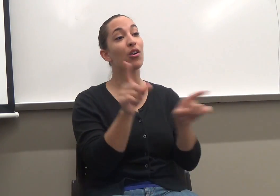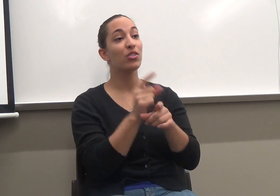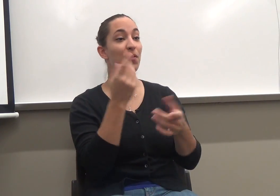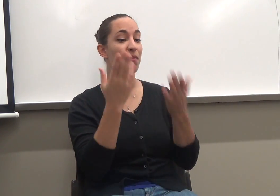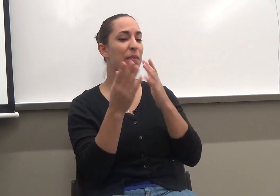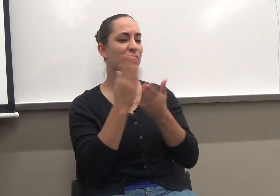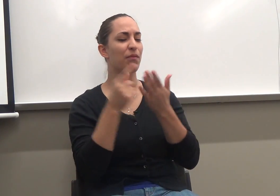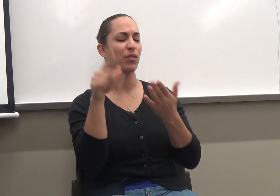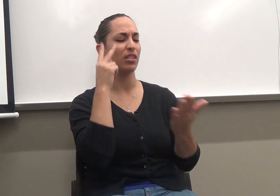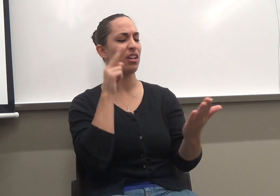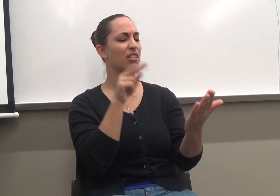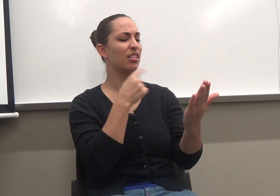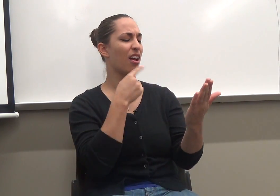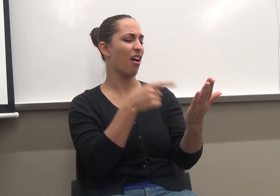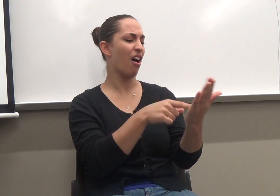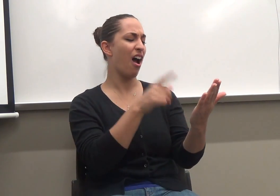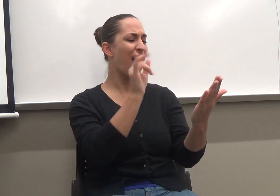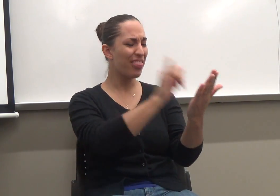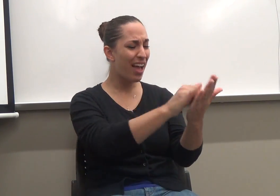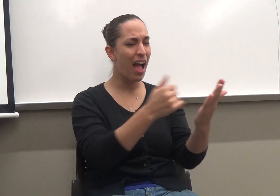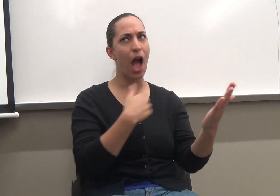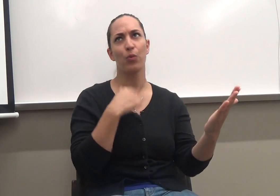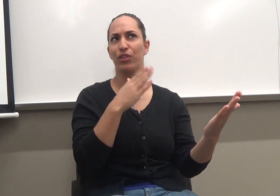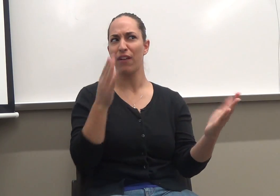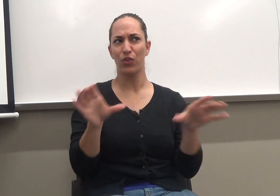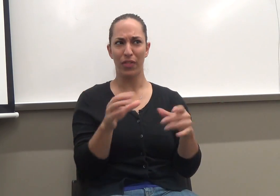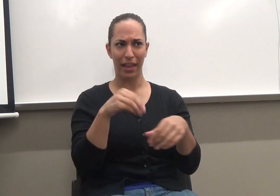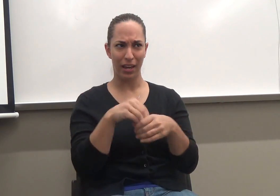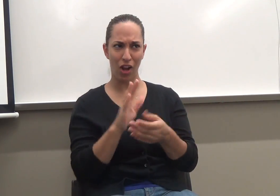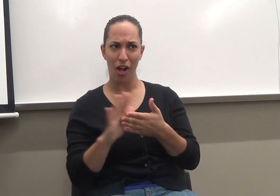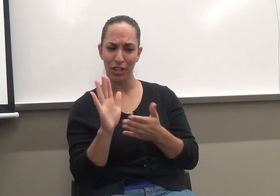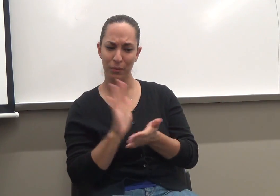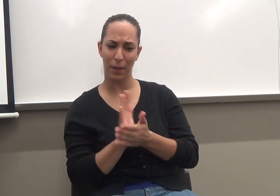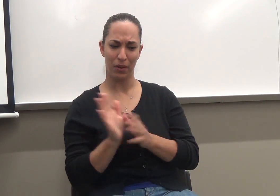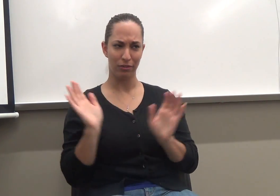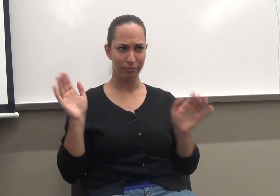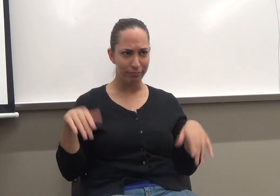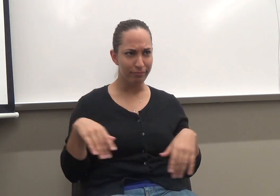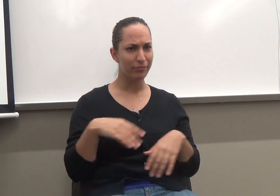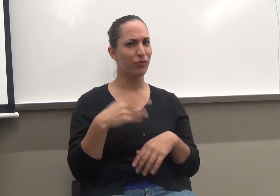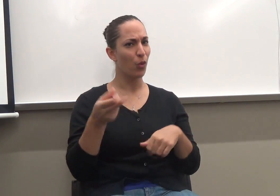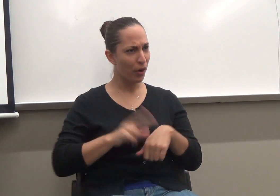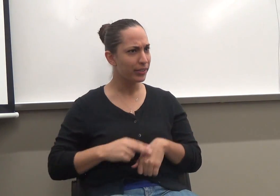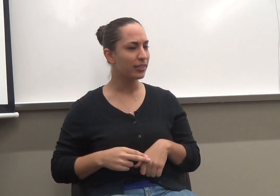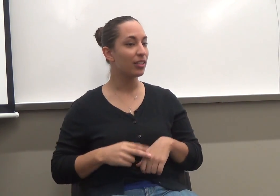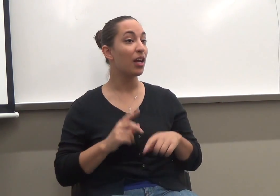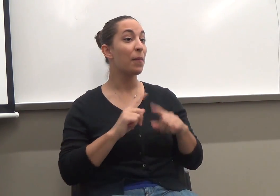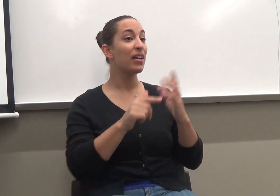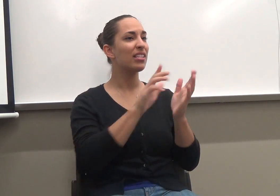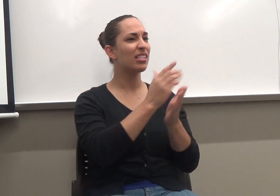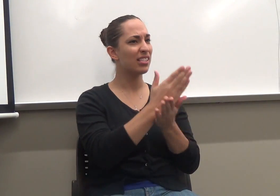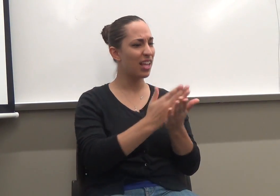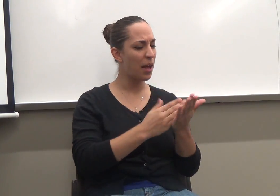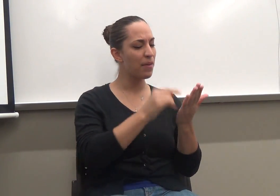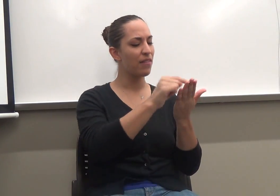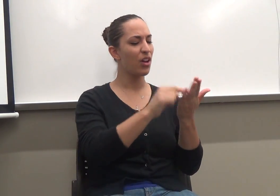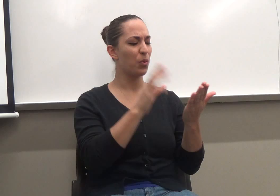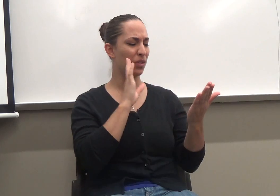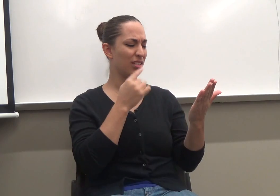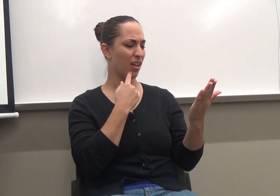paper. But some of it is a little bit iffy. Some of it you will look at these questions and say, what's wrong with this? I don't